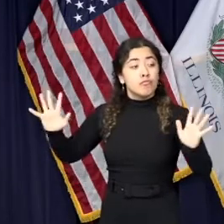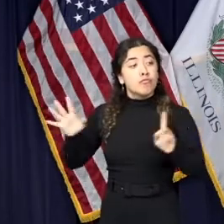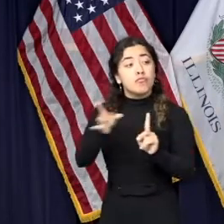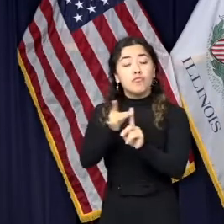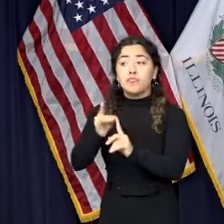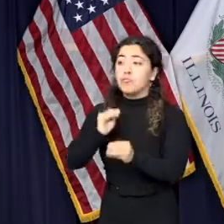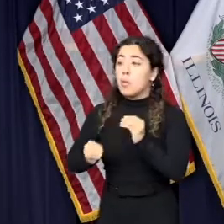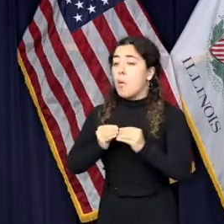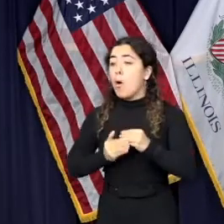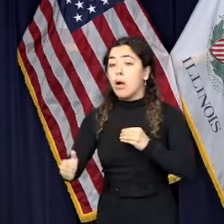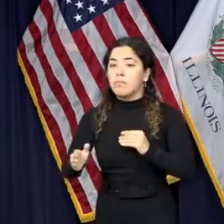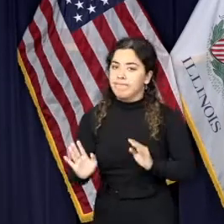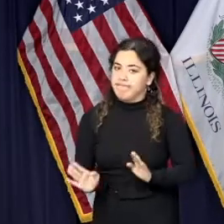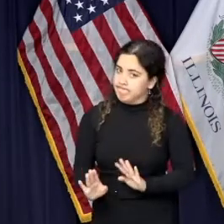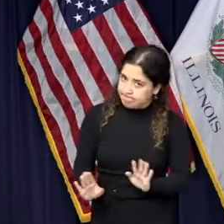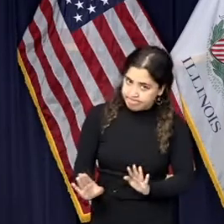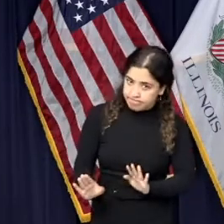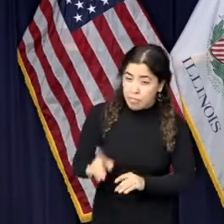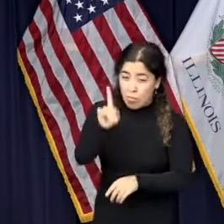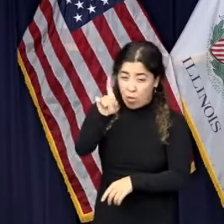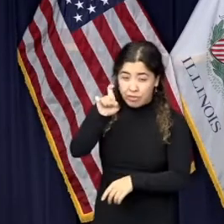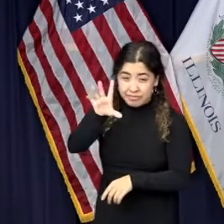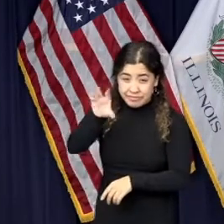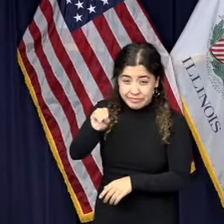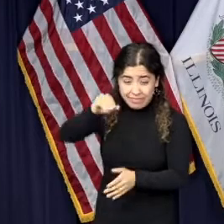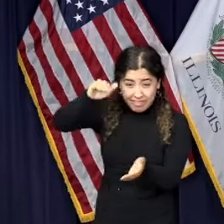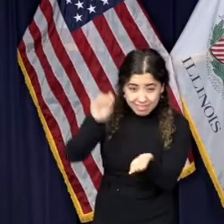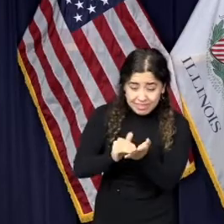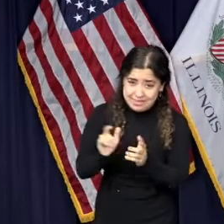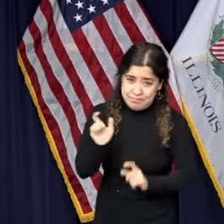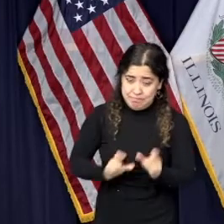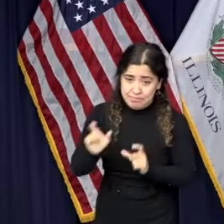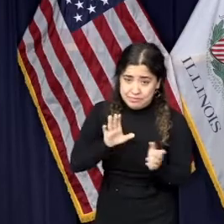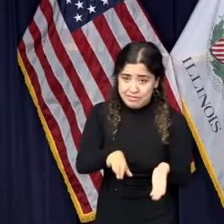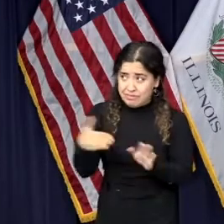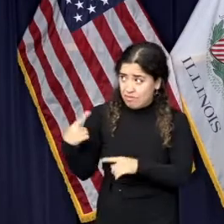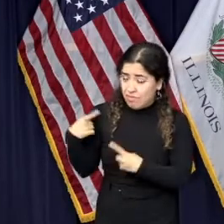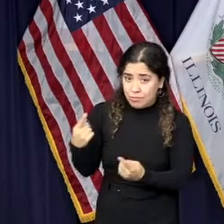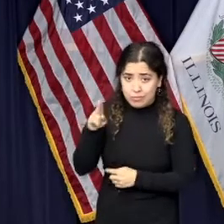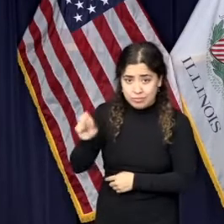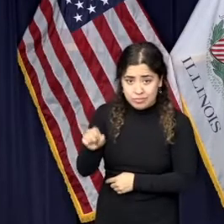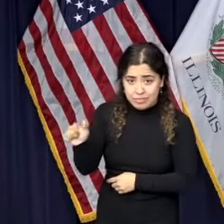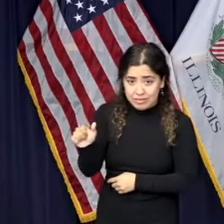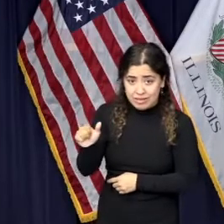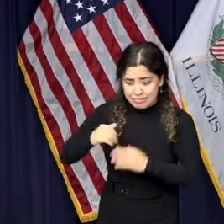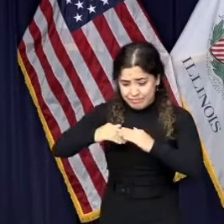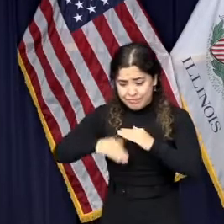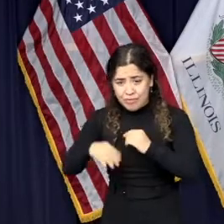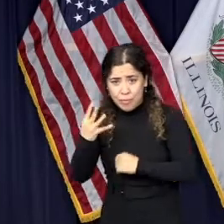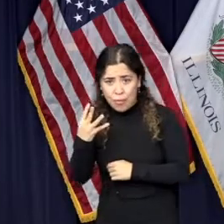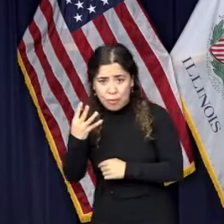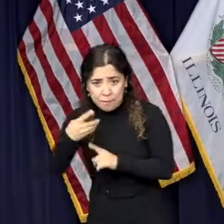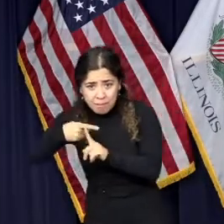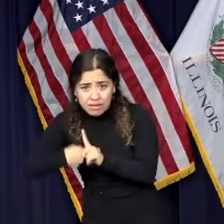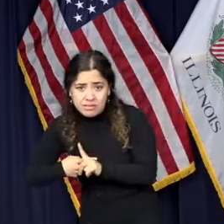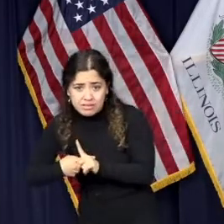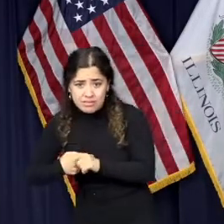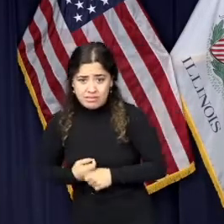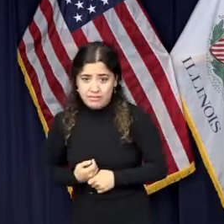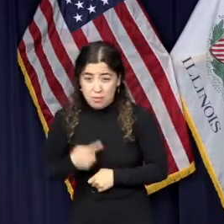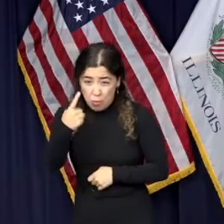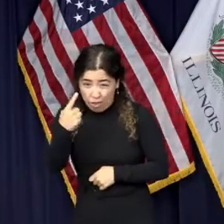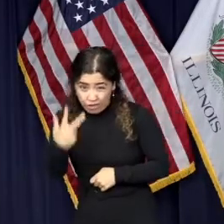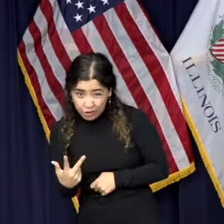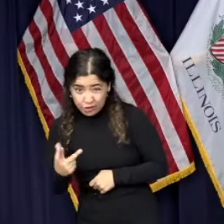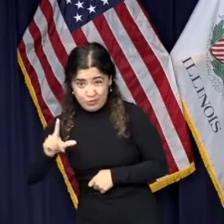150,000 people have died in the United States in just 4 months, a third of a year. As much